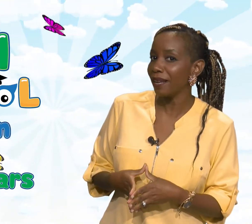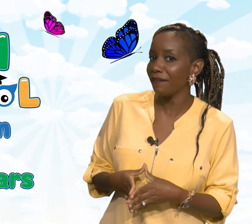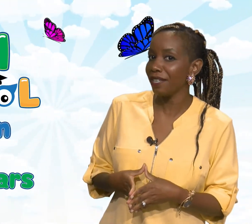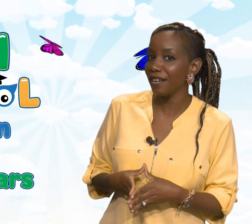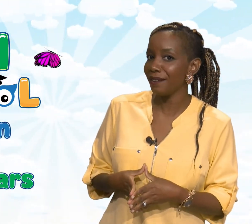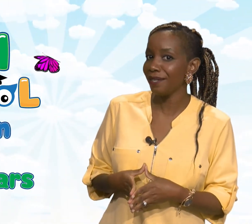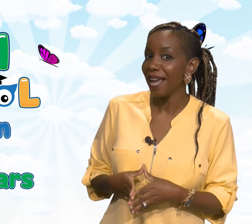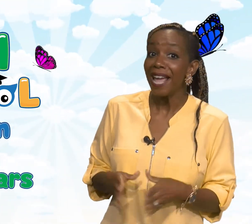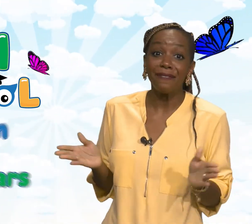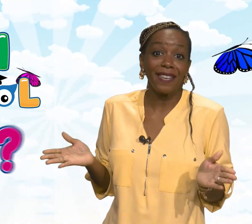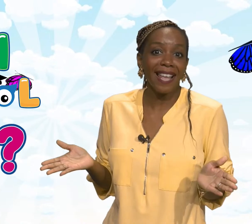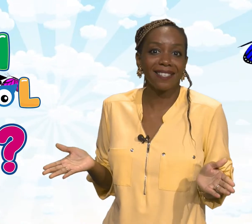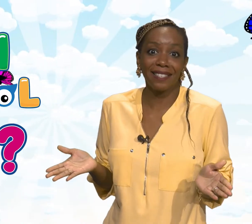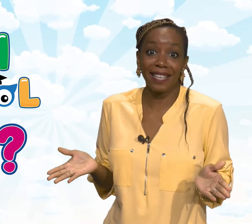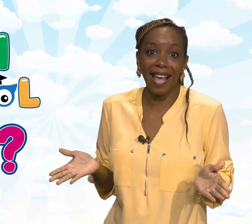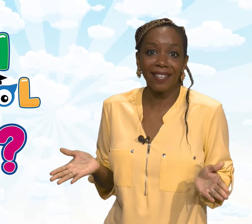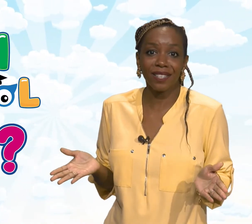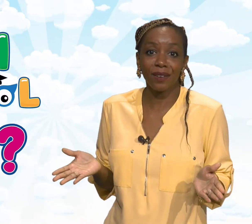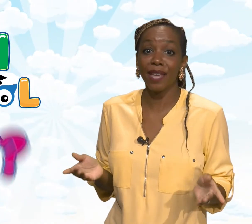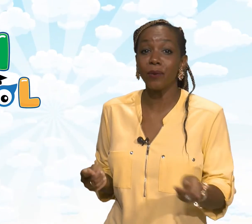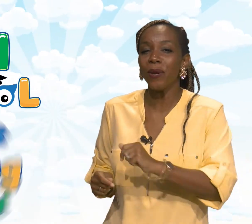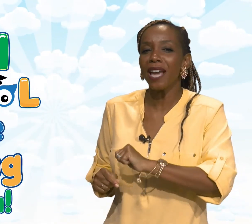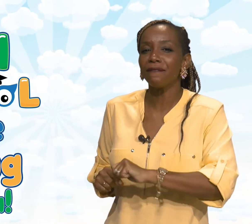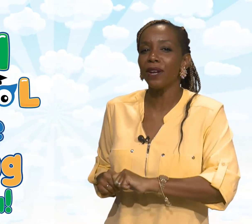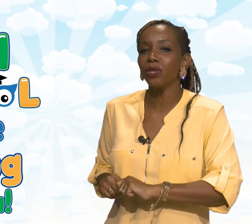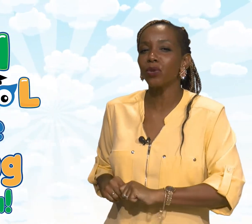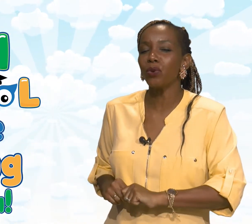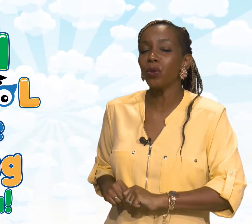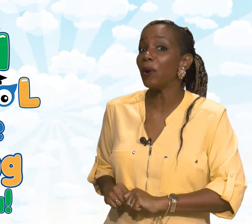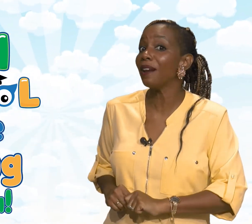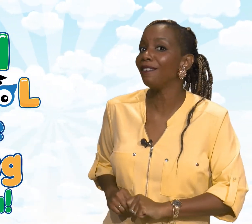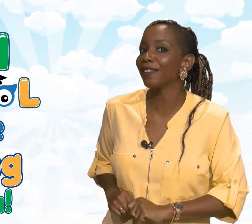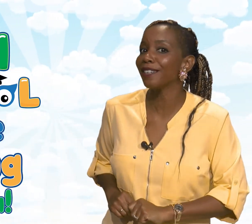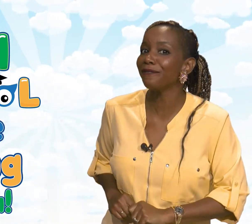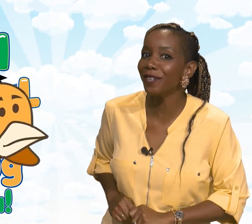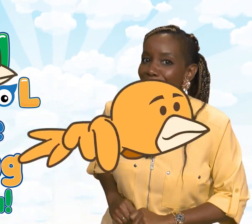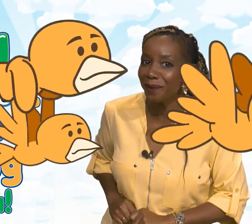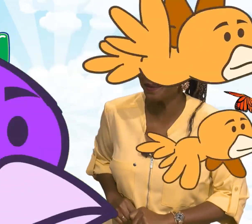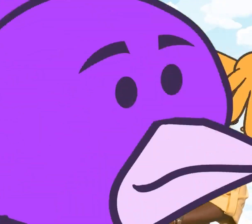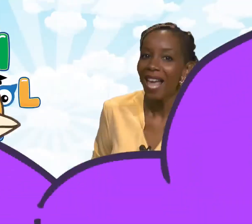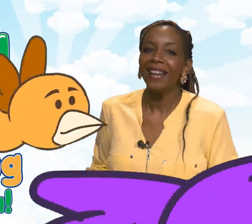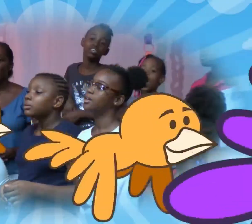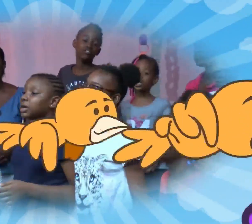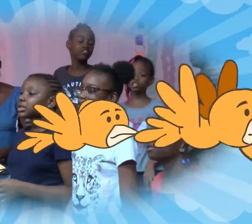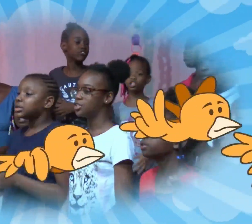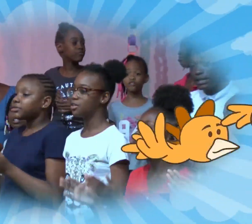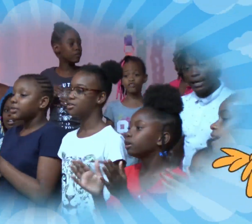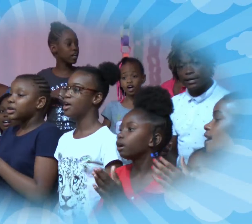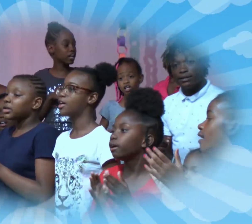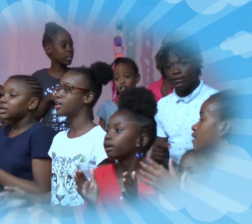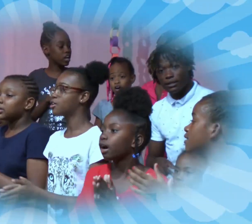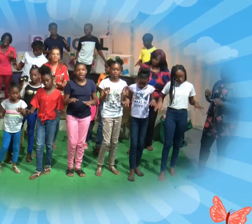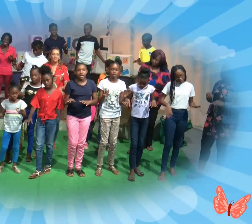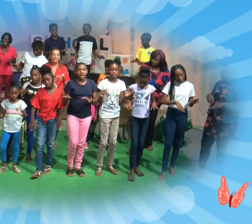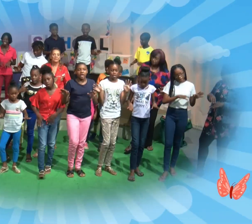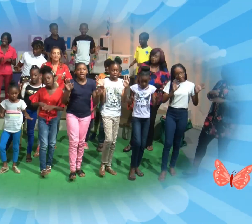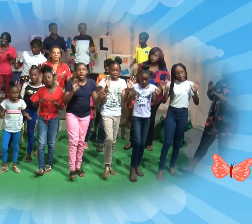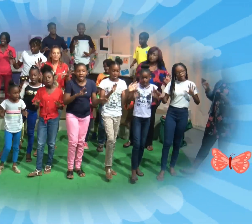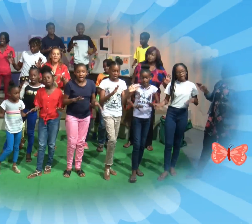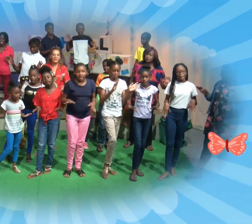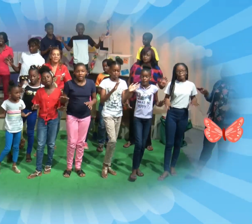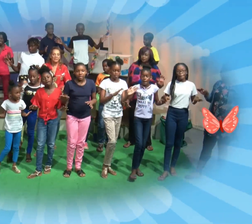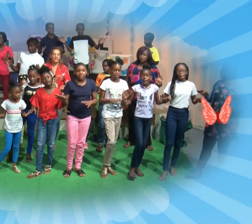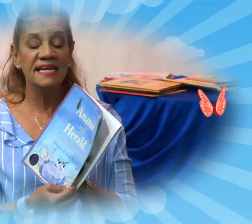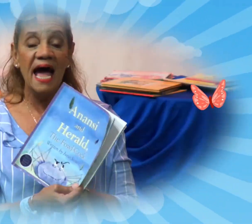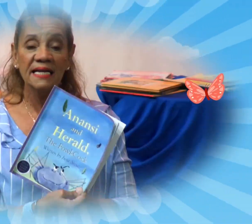4 to 11 years? If yes is the answer, then we at Fun School, we're looking for you. Let's have fun singing,